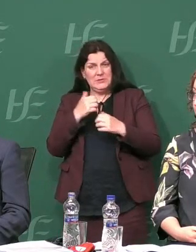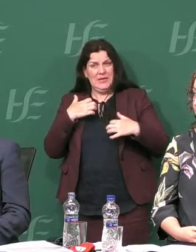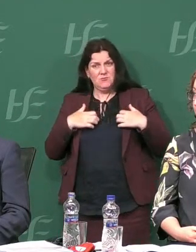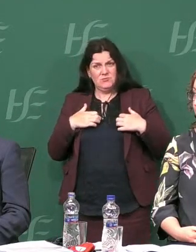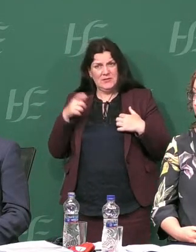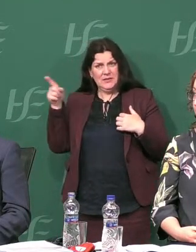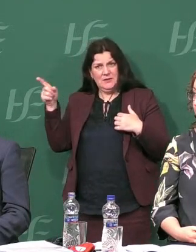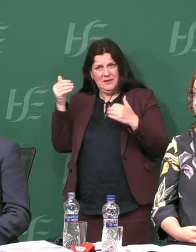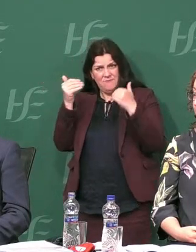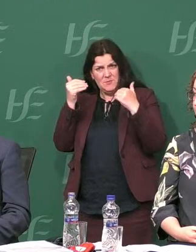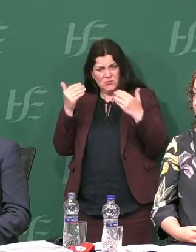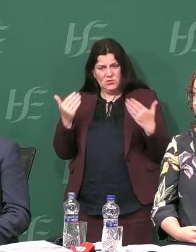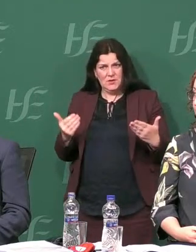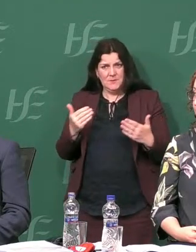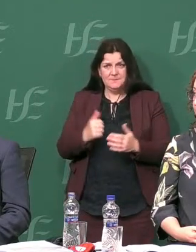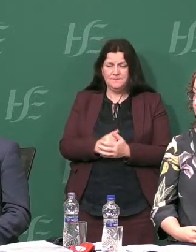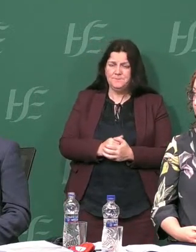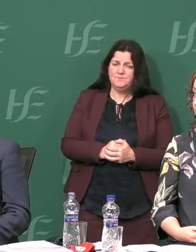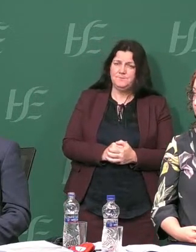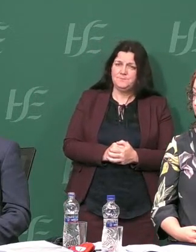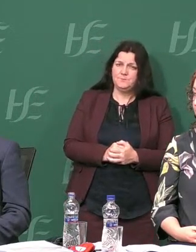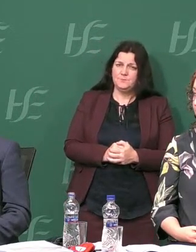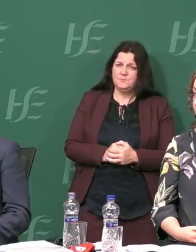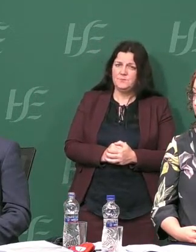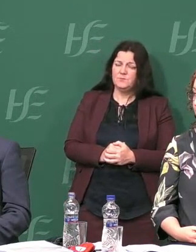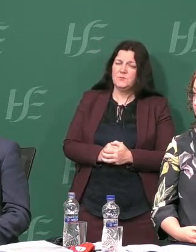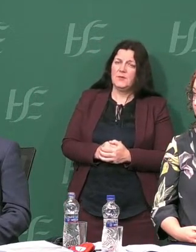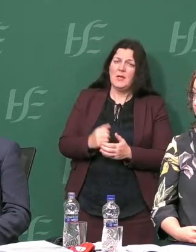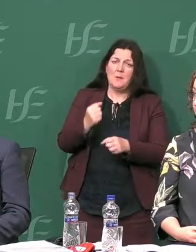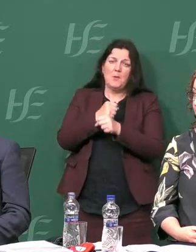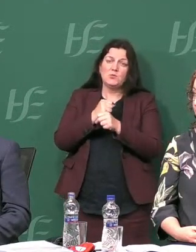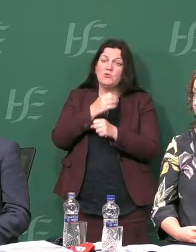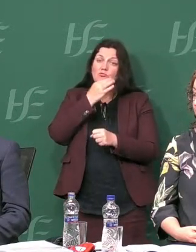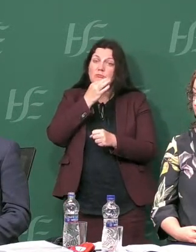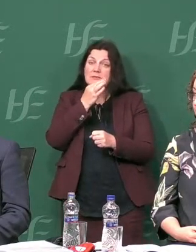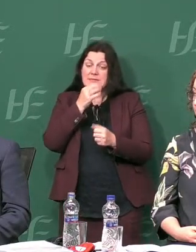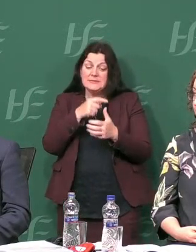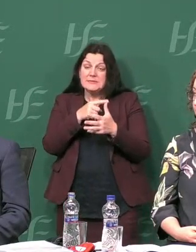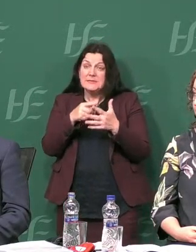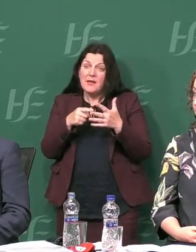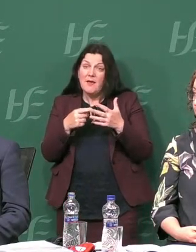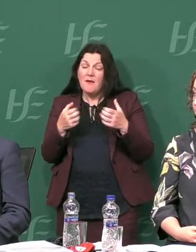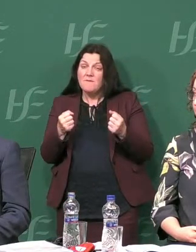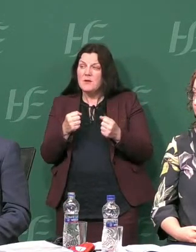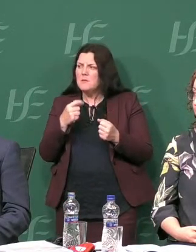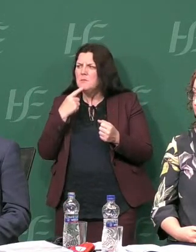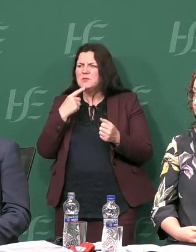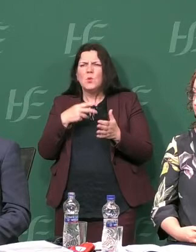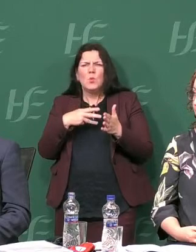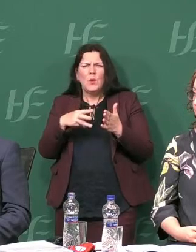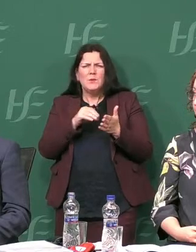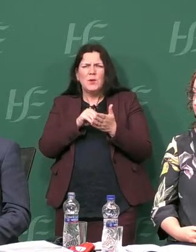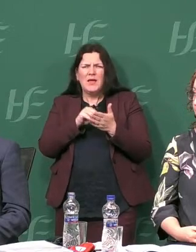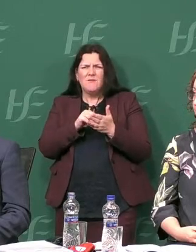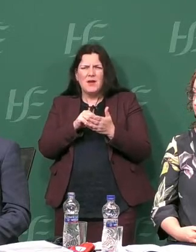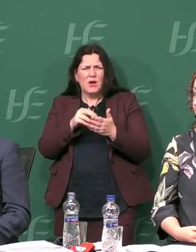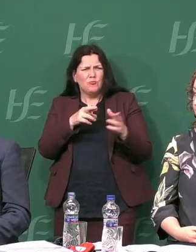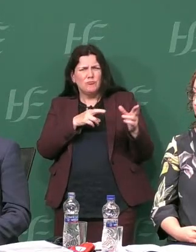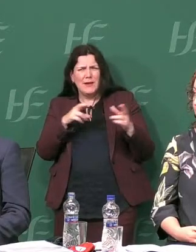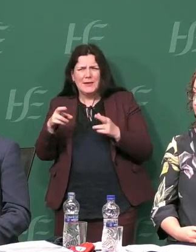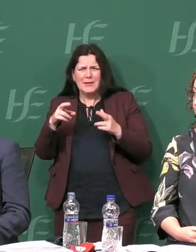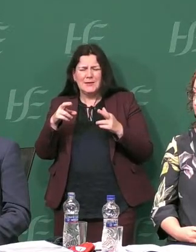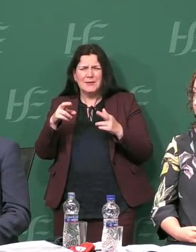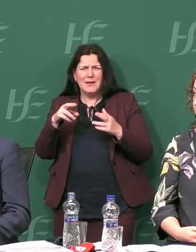here just now about risks, for example, and so on. But when are we going to have a regular flow of information? When is